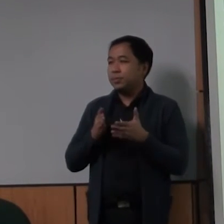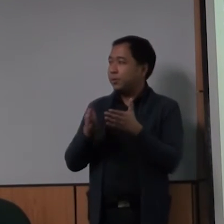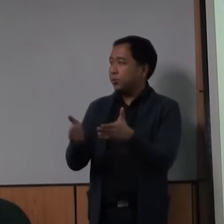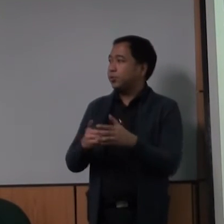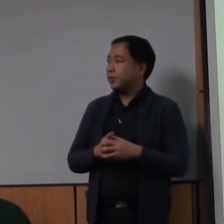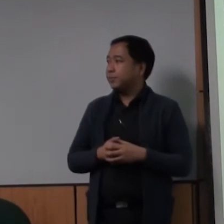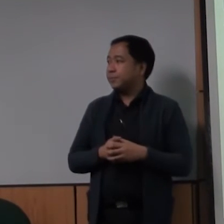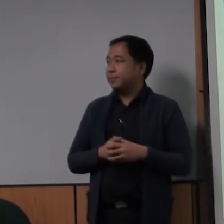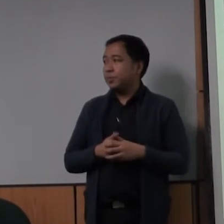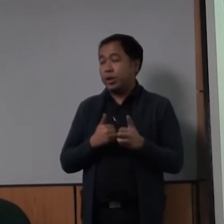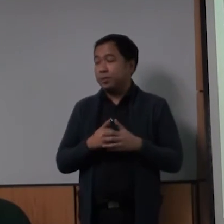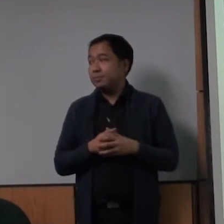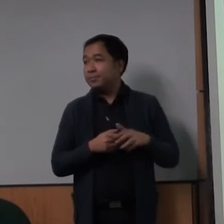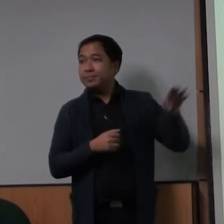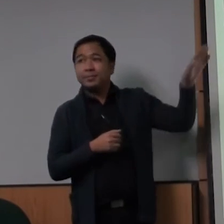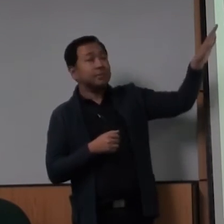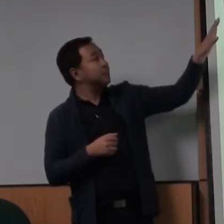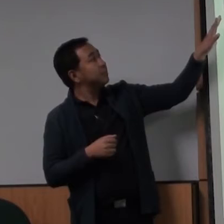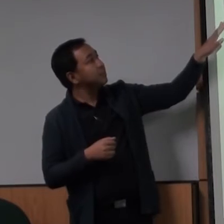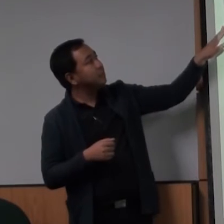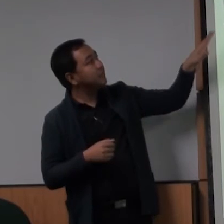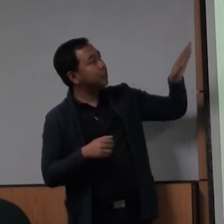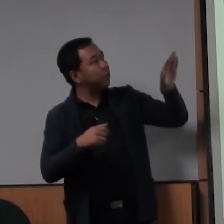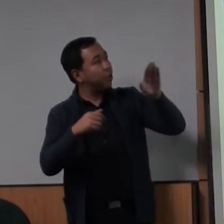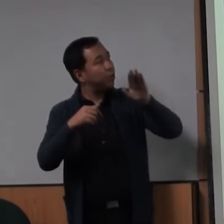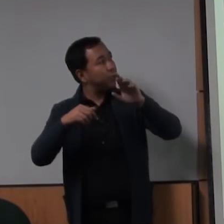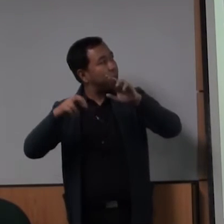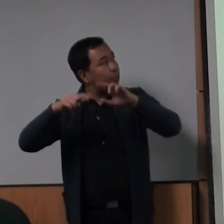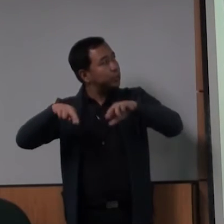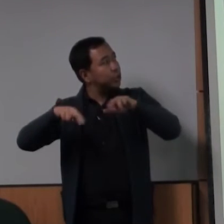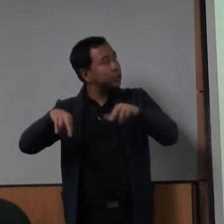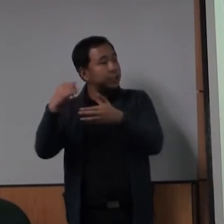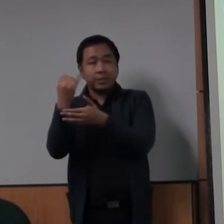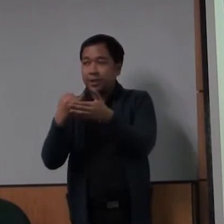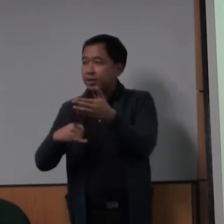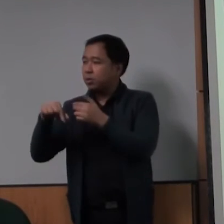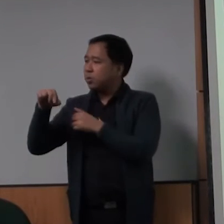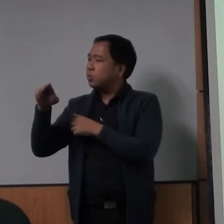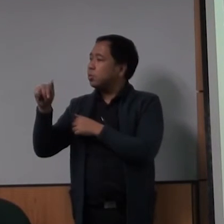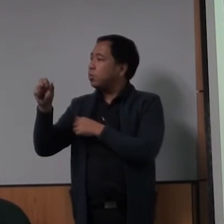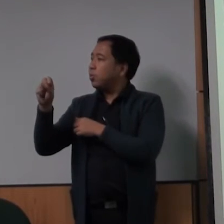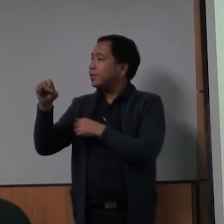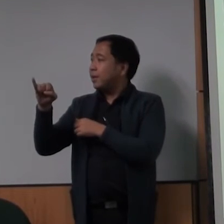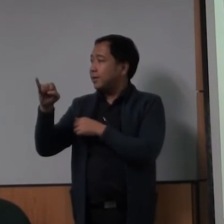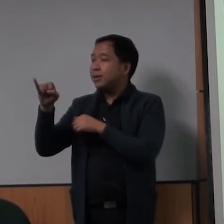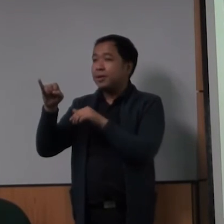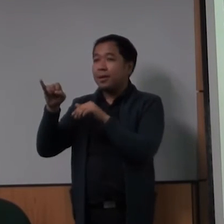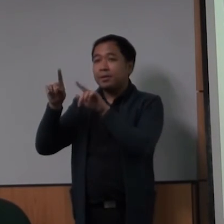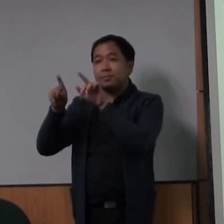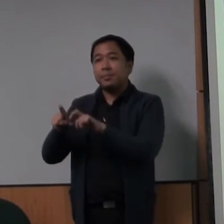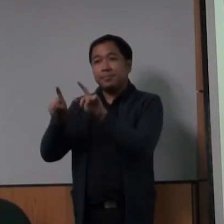So the research design is coded quasi-experimental. So it's a